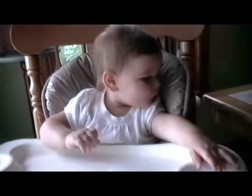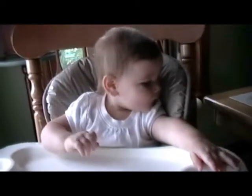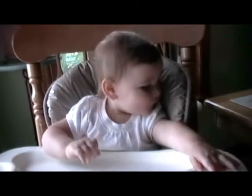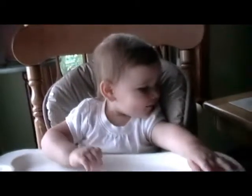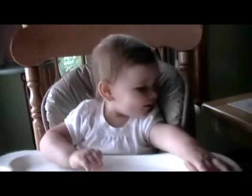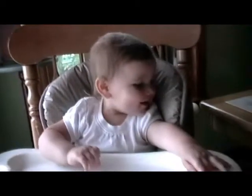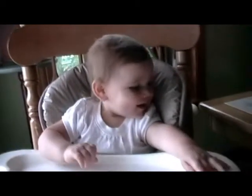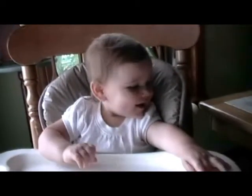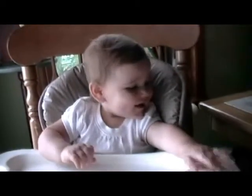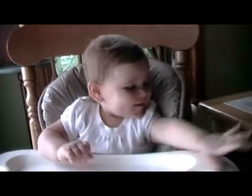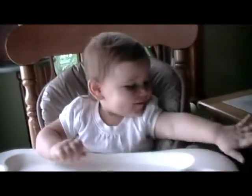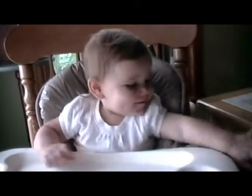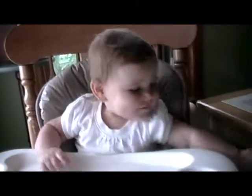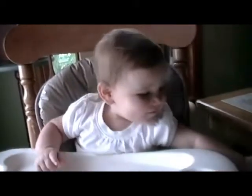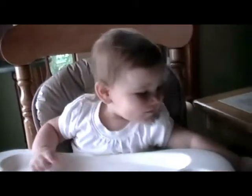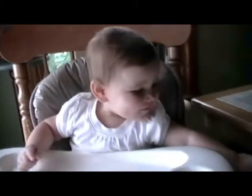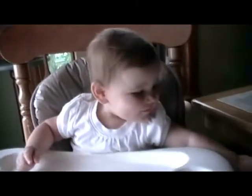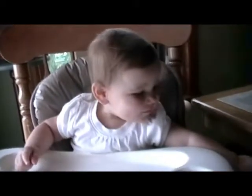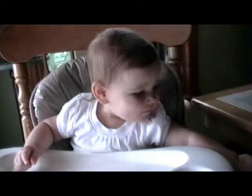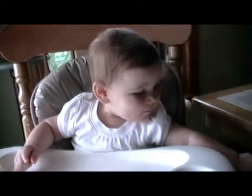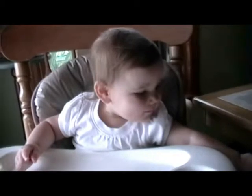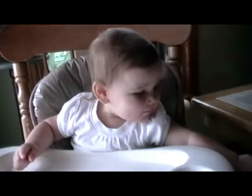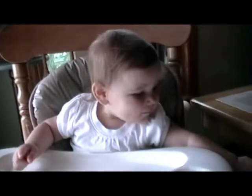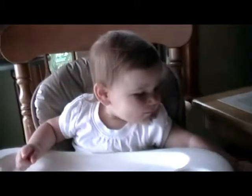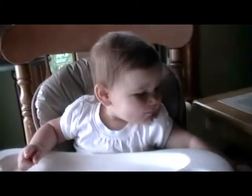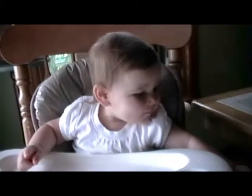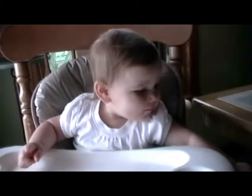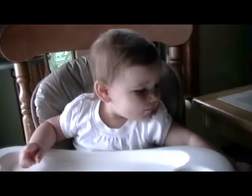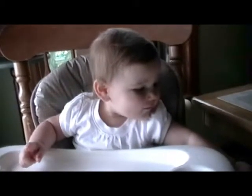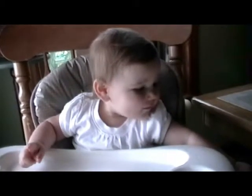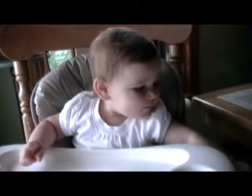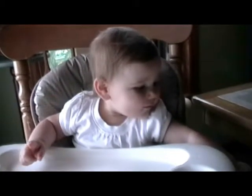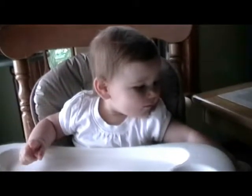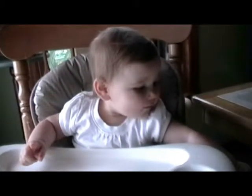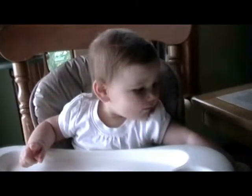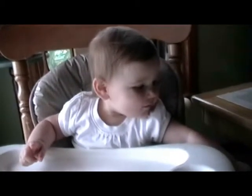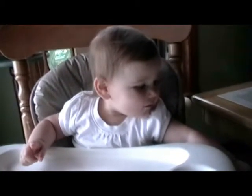We don't have a cat. That's Max. You see Max? Max says...